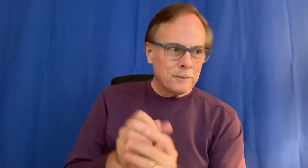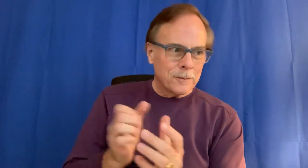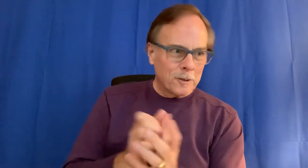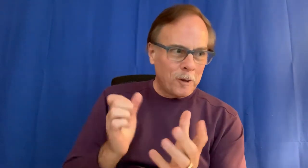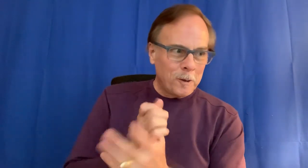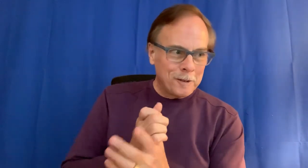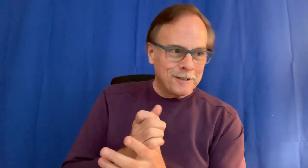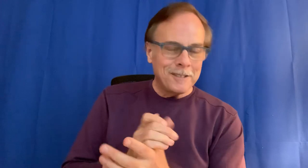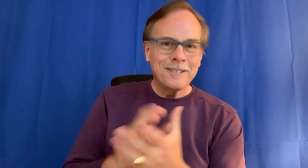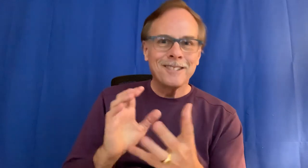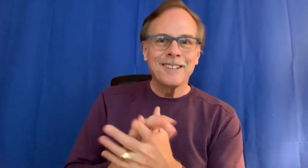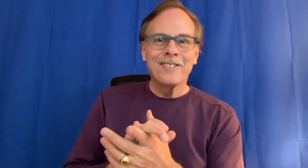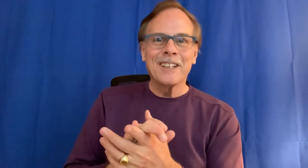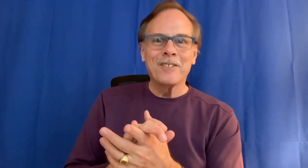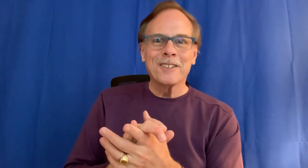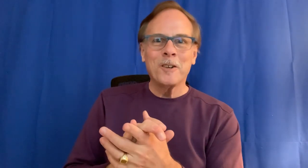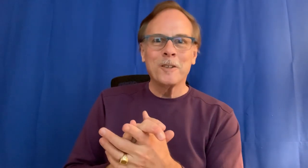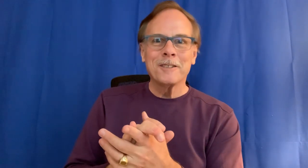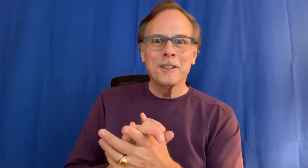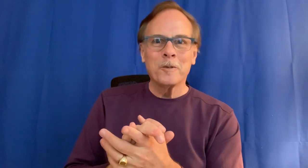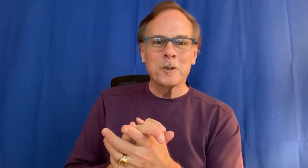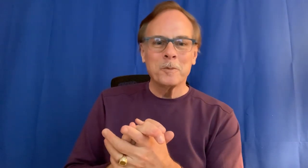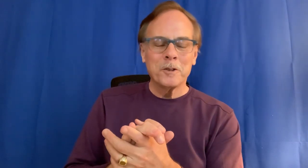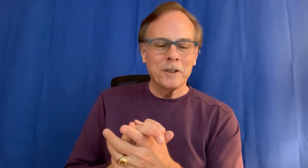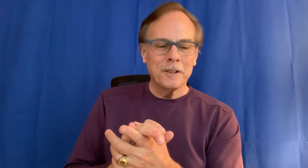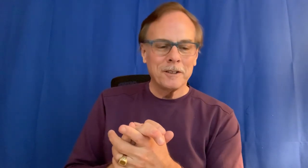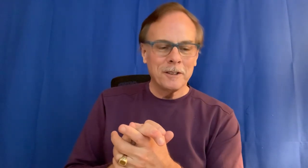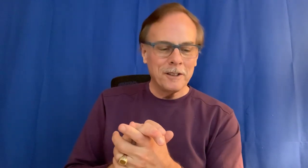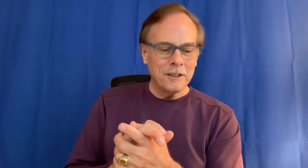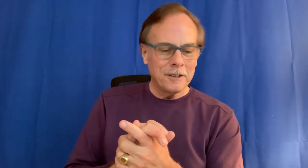what's it called? I forget what it's called inside the washing machine.